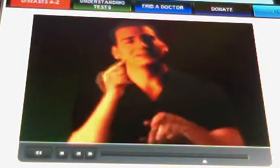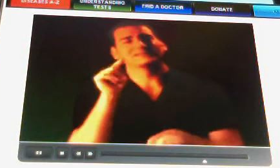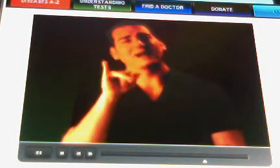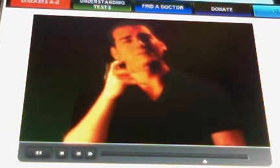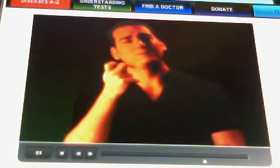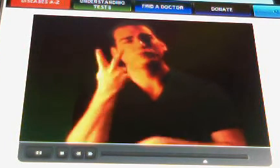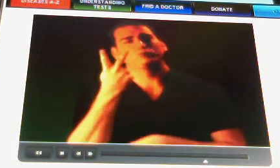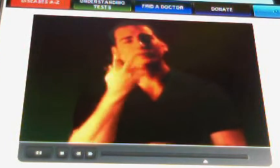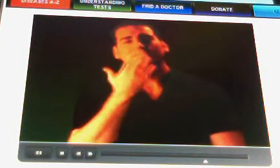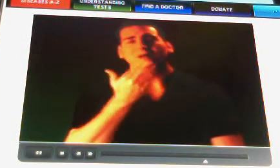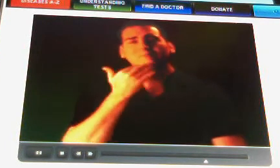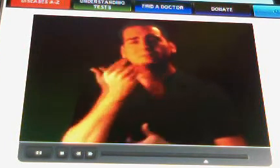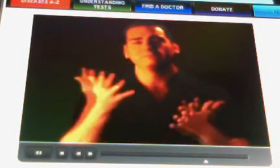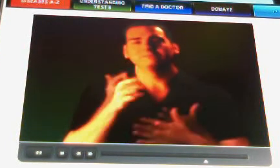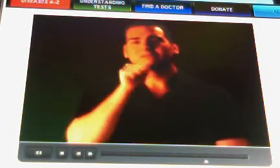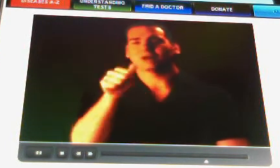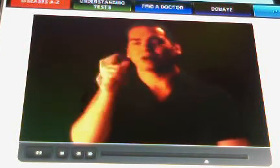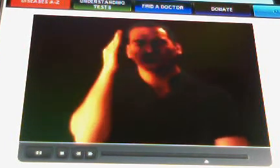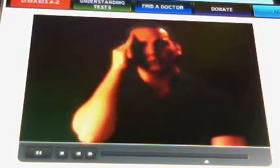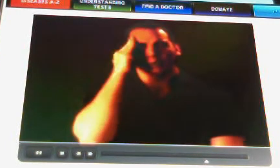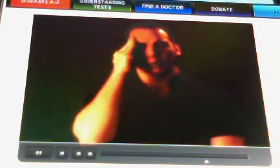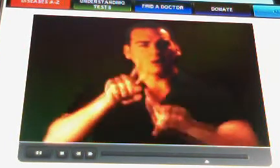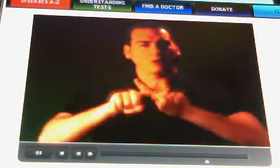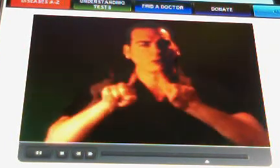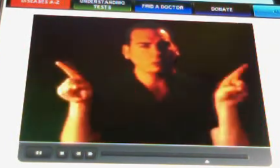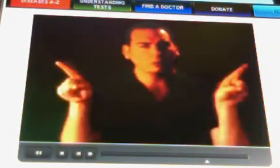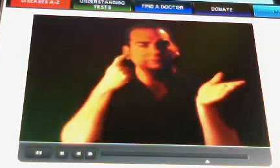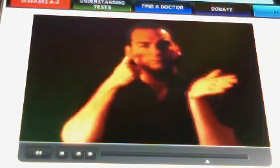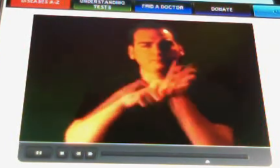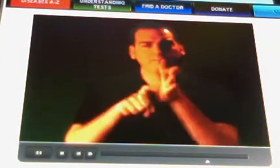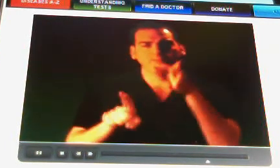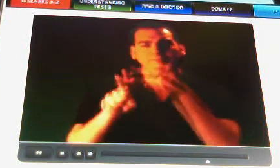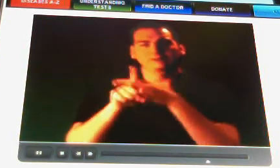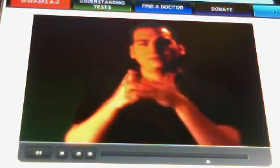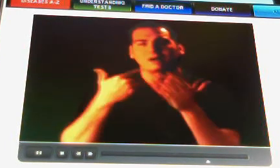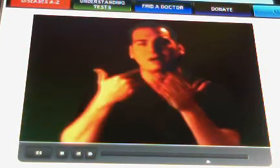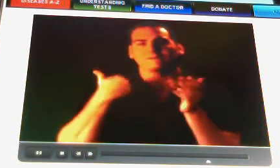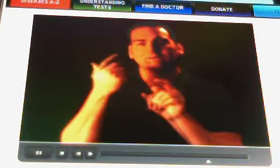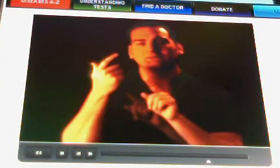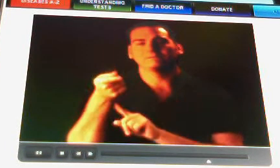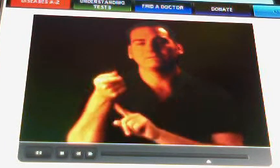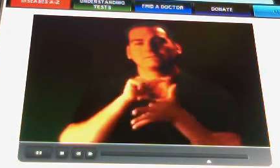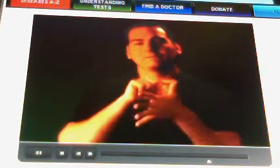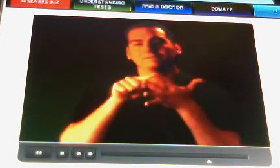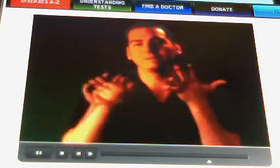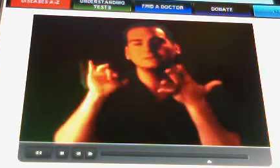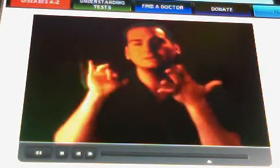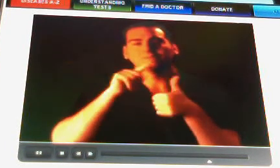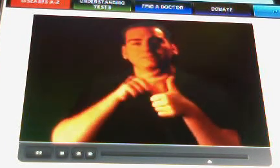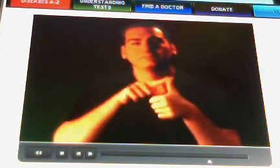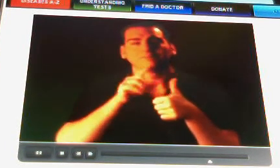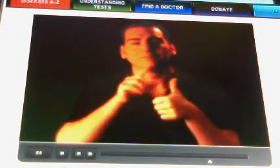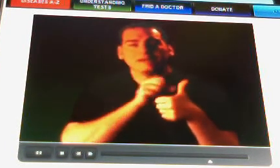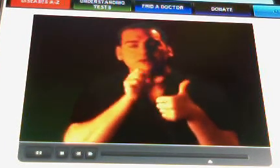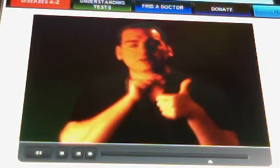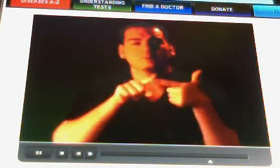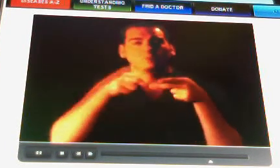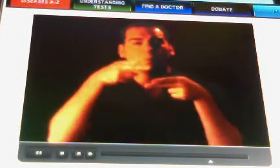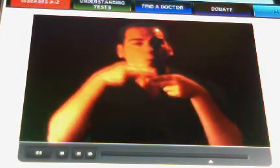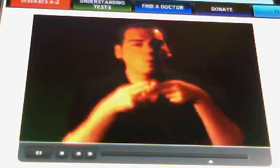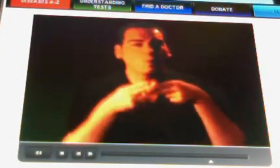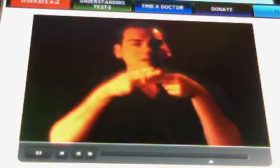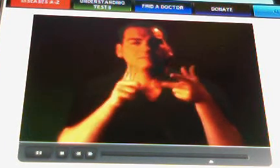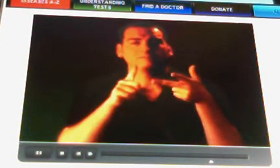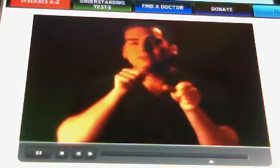Most often when people develop diabetes in later life, it's type 2 diabetes. It's important you know the signs and